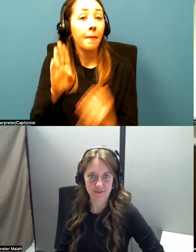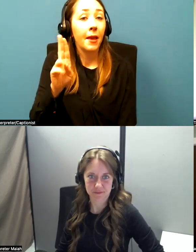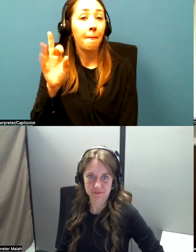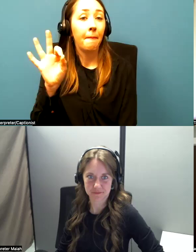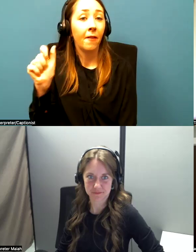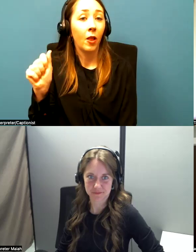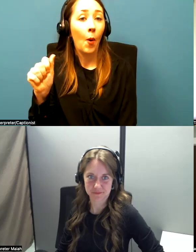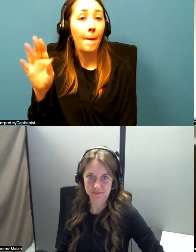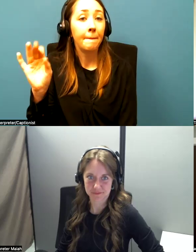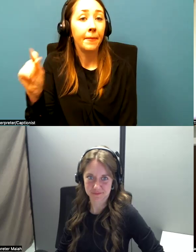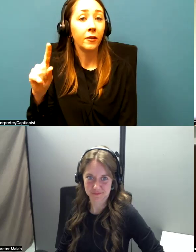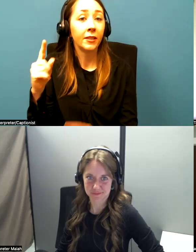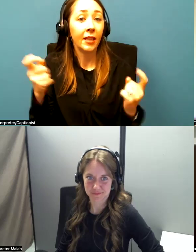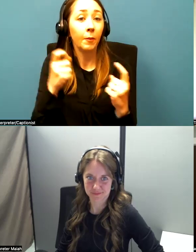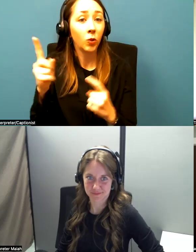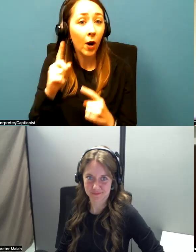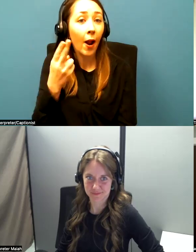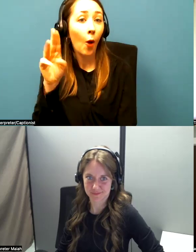at Hallmark coming up.